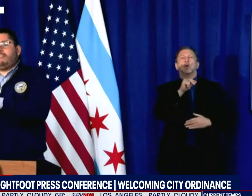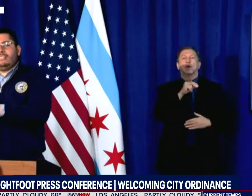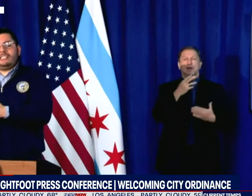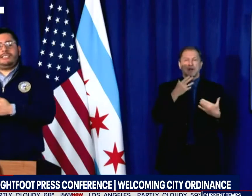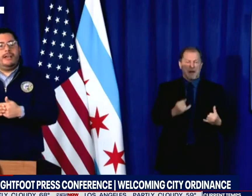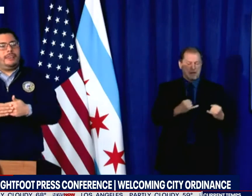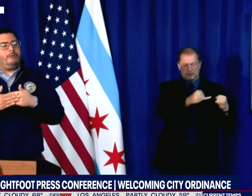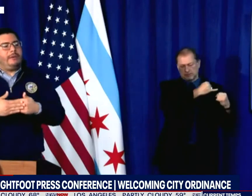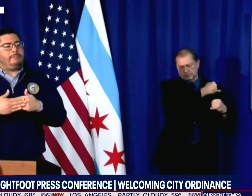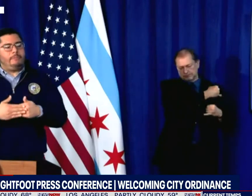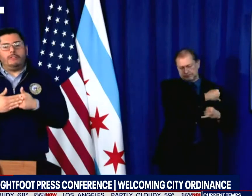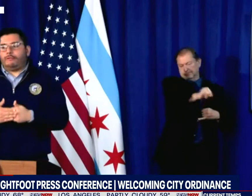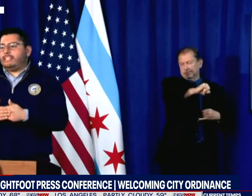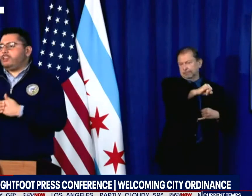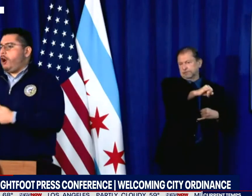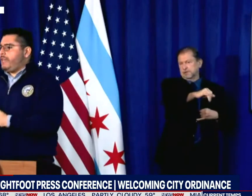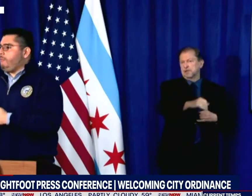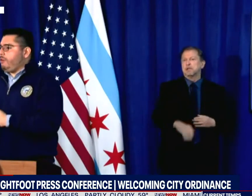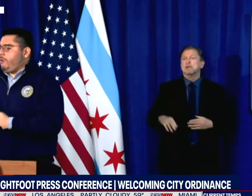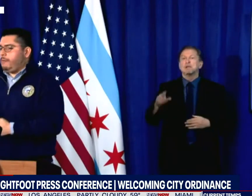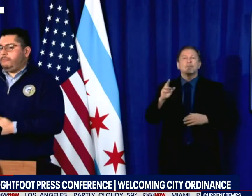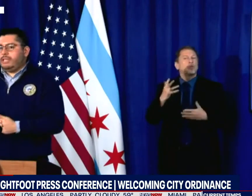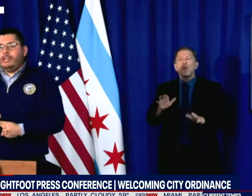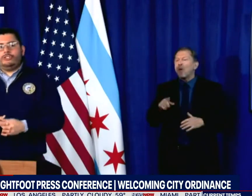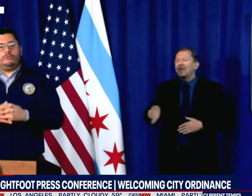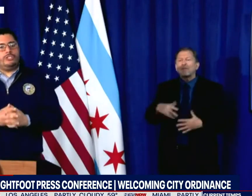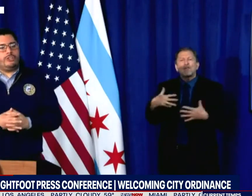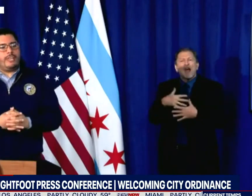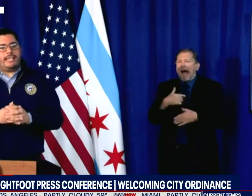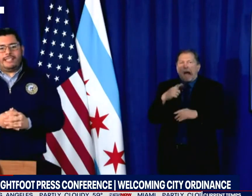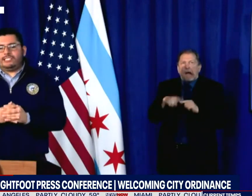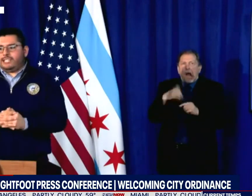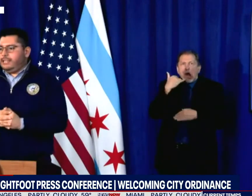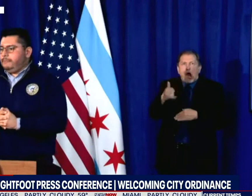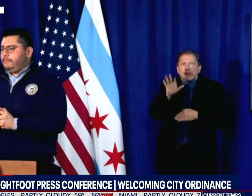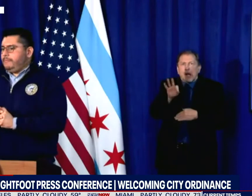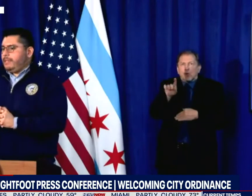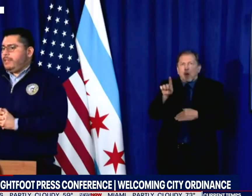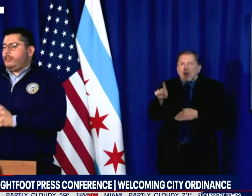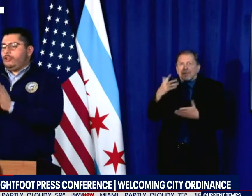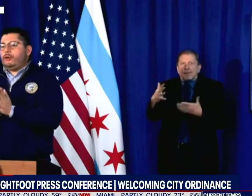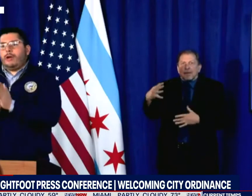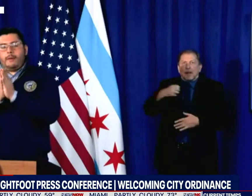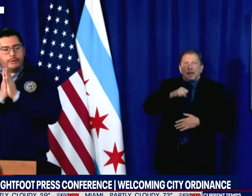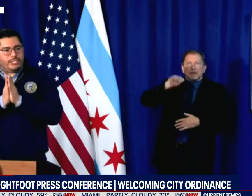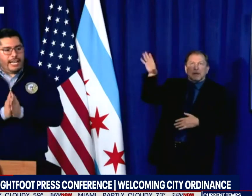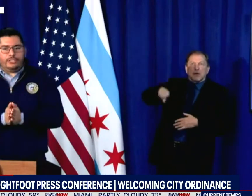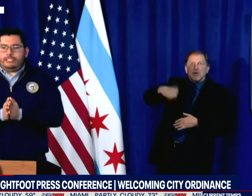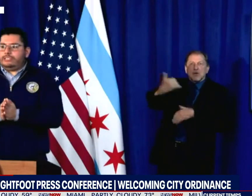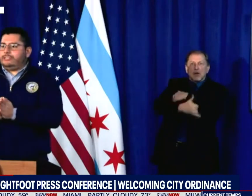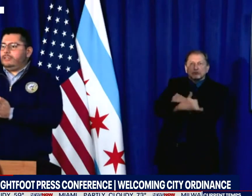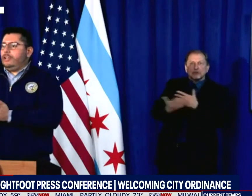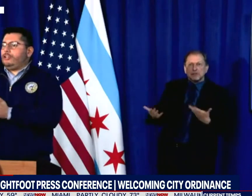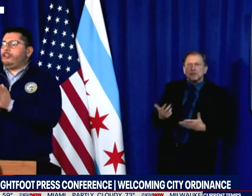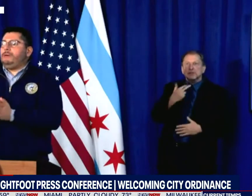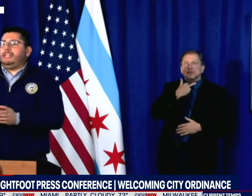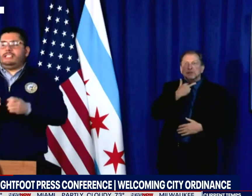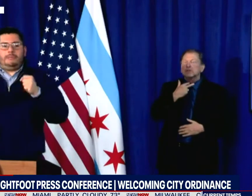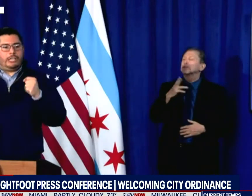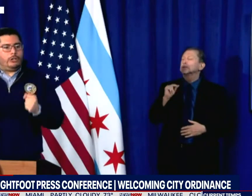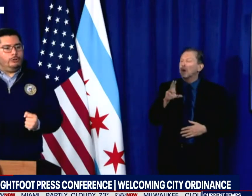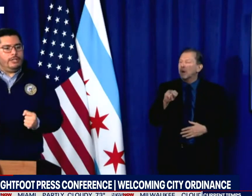one thing off the list that would make people afraid to call 911. To ensure that in this city, your protections,